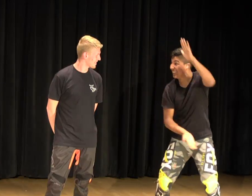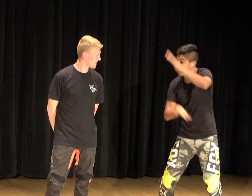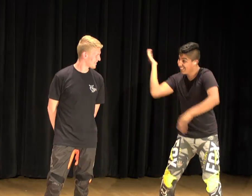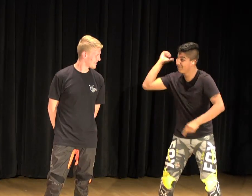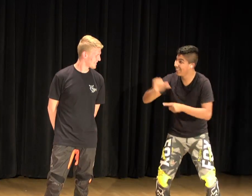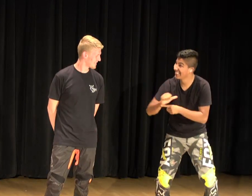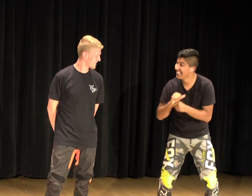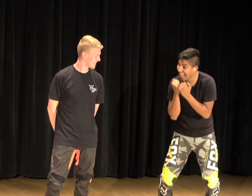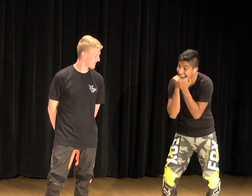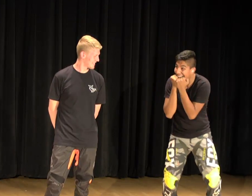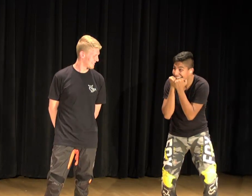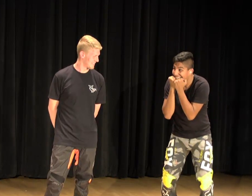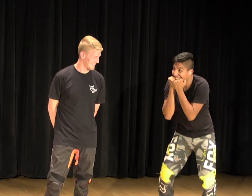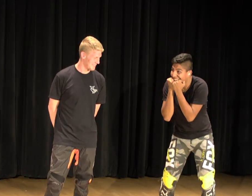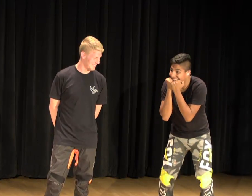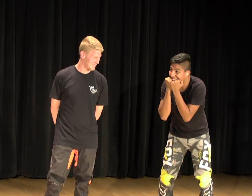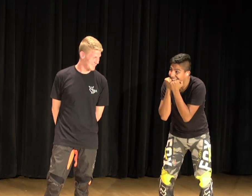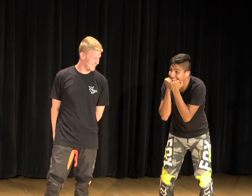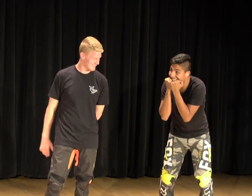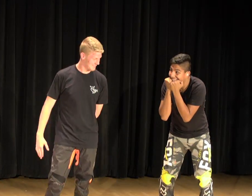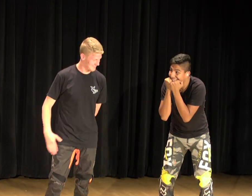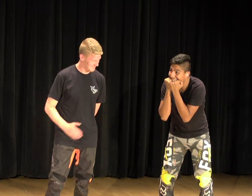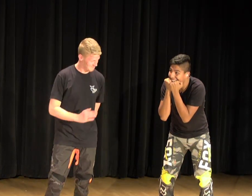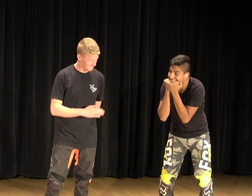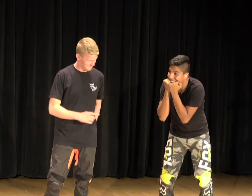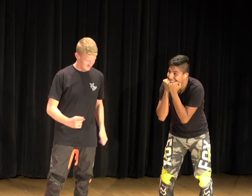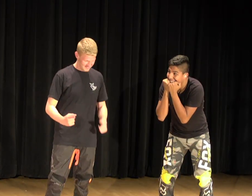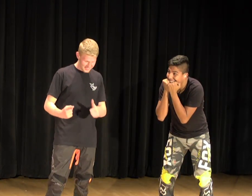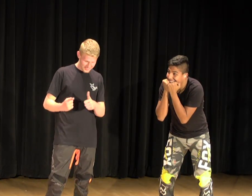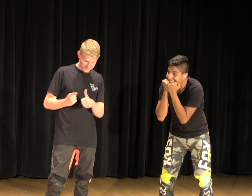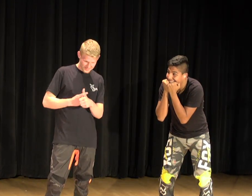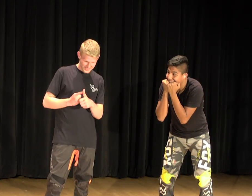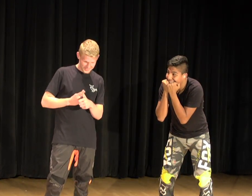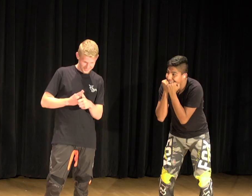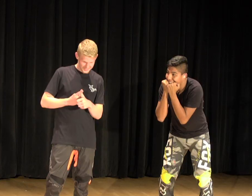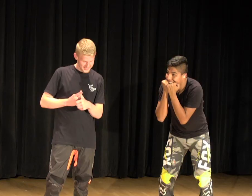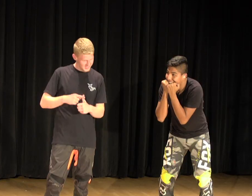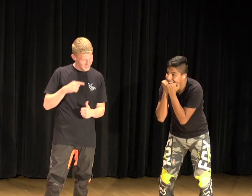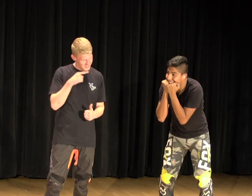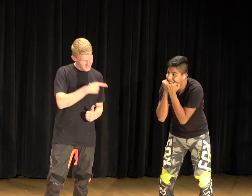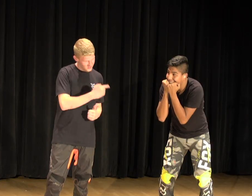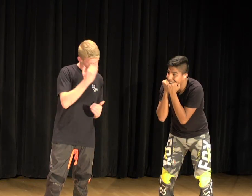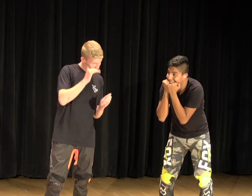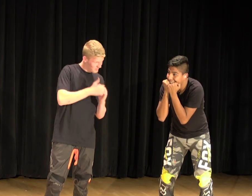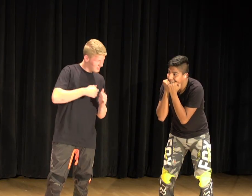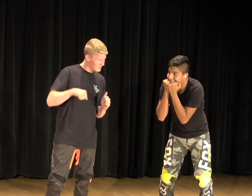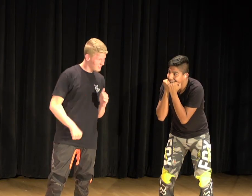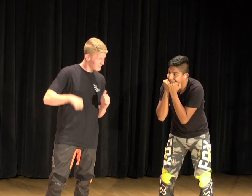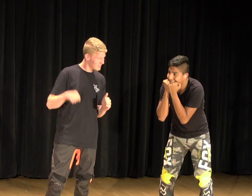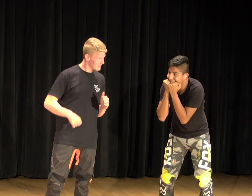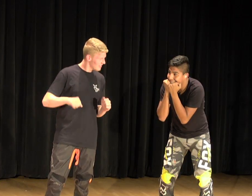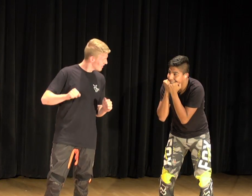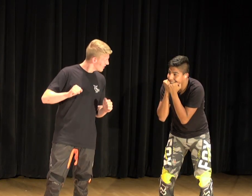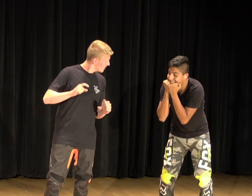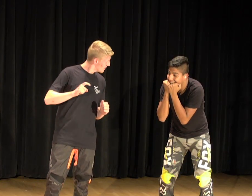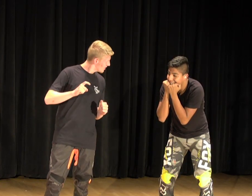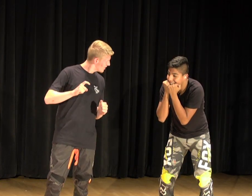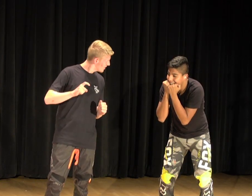I am ready to go. Let's go. I'm ready to practice. Let's go. Okay, first off, do you know how to get the